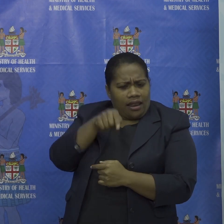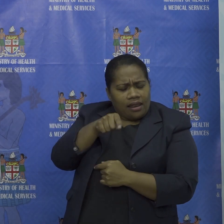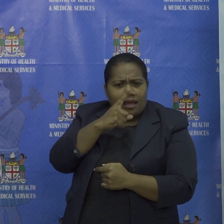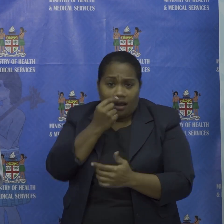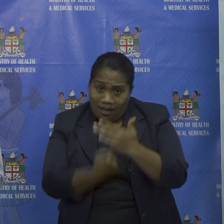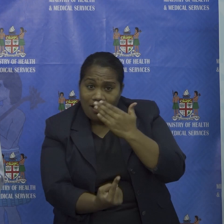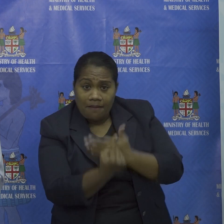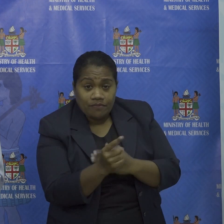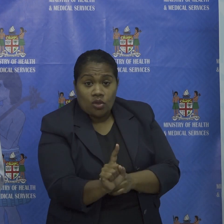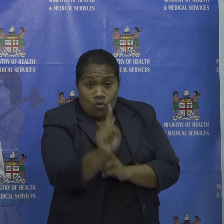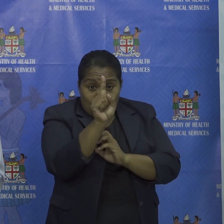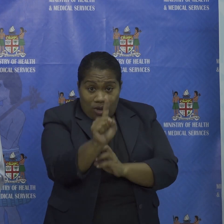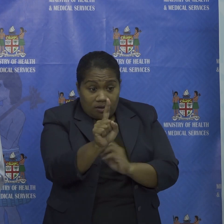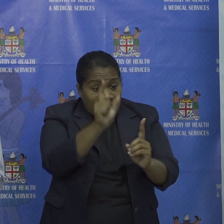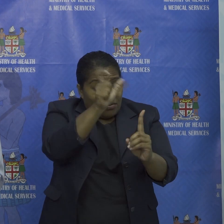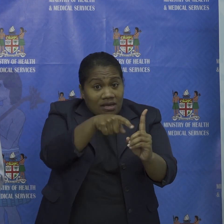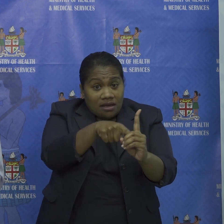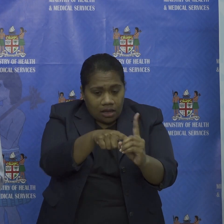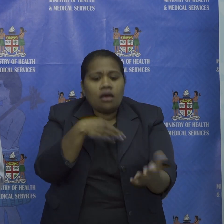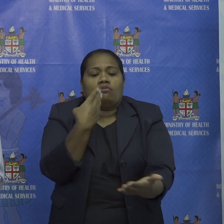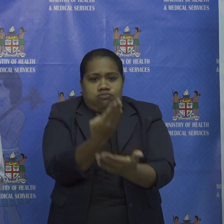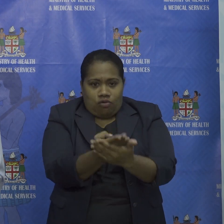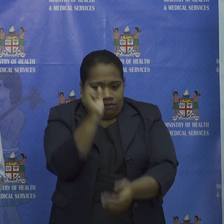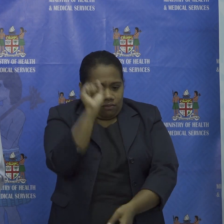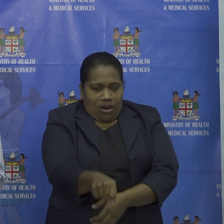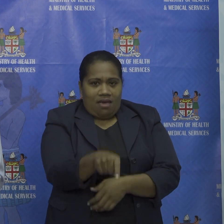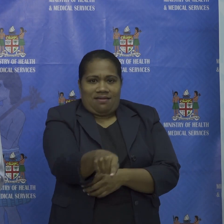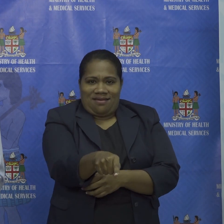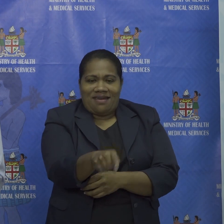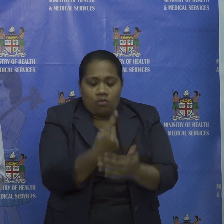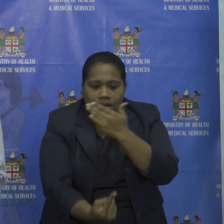individuals, that's case number 114, has proven that point to be a valid concern.